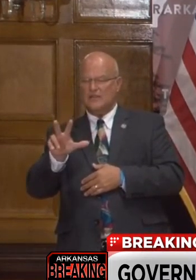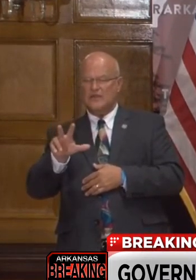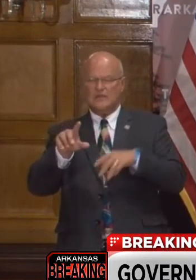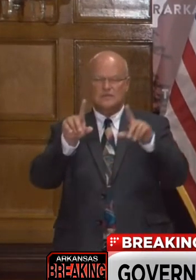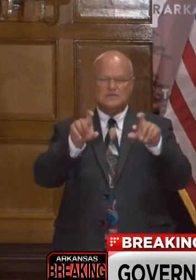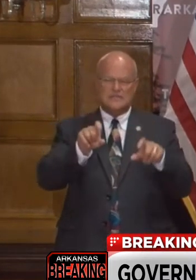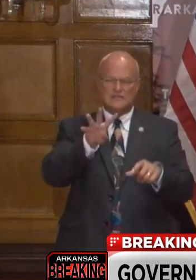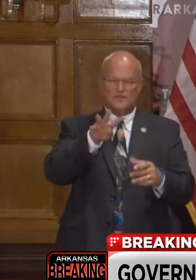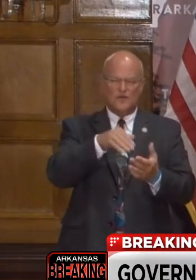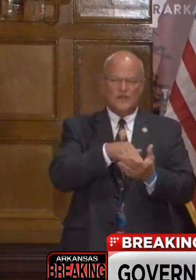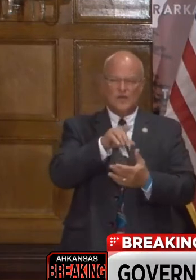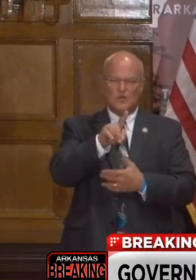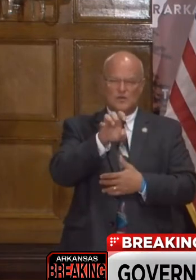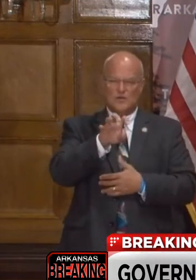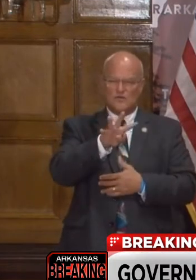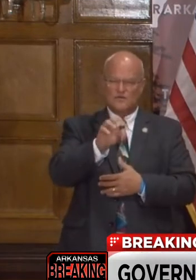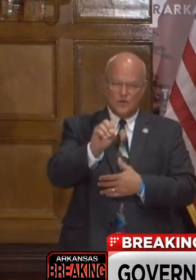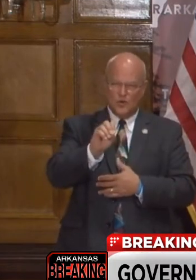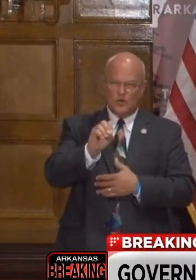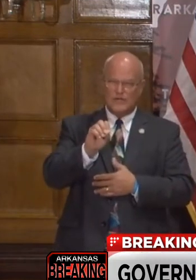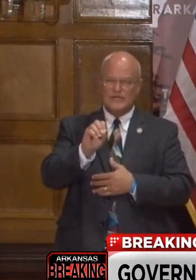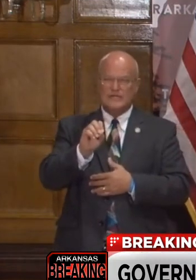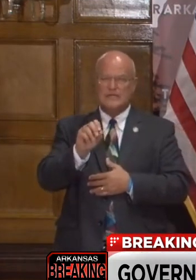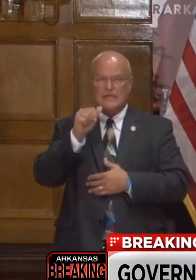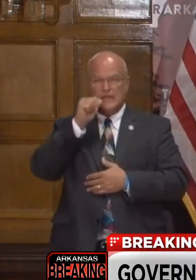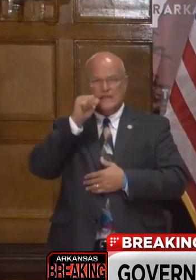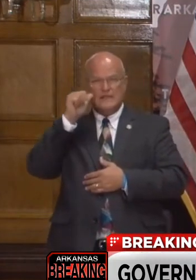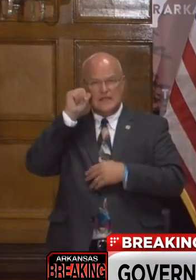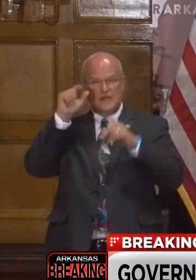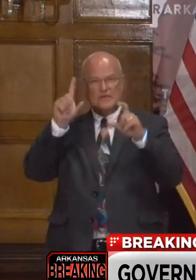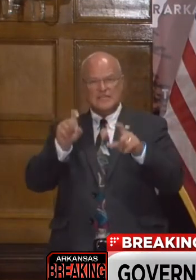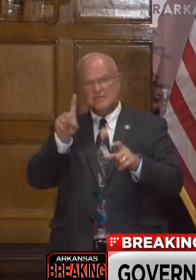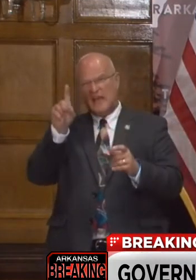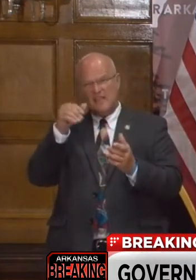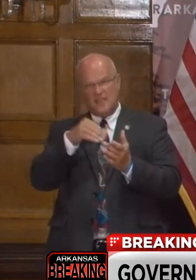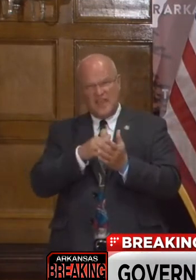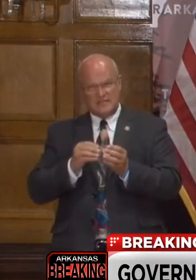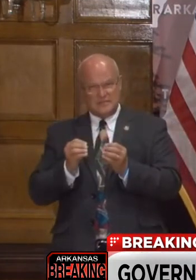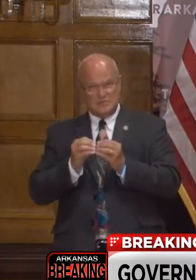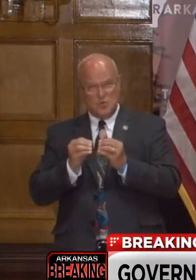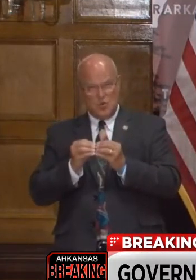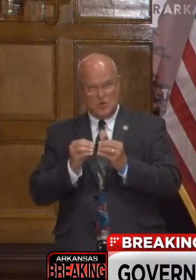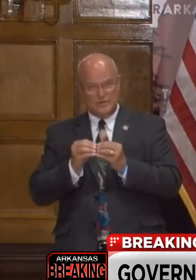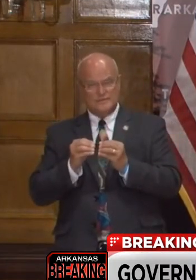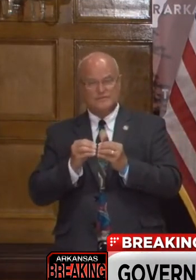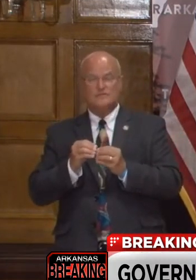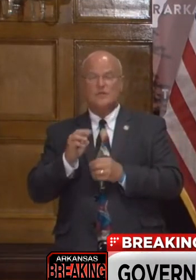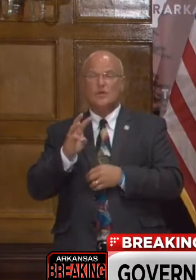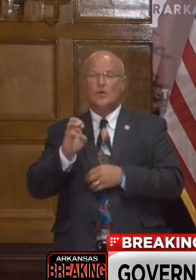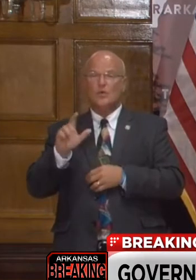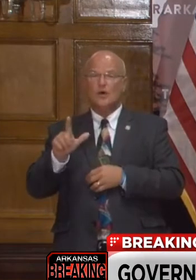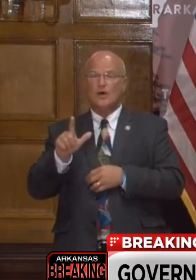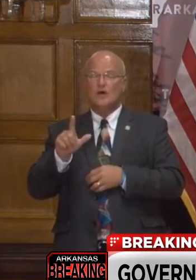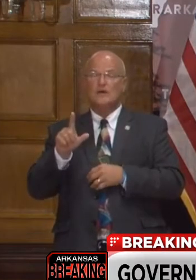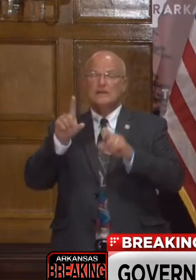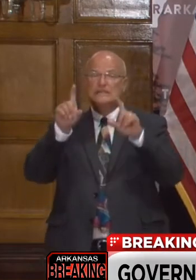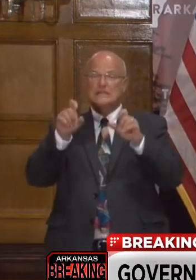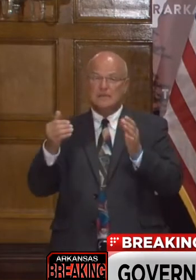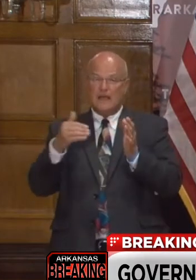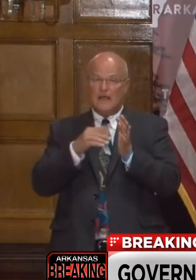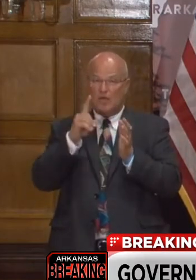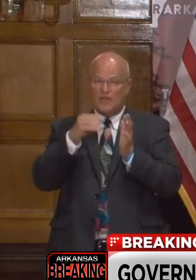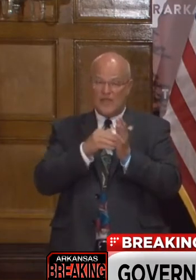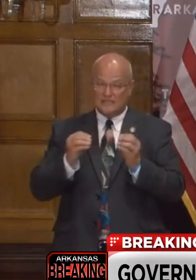tested 4,140, and yesterday we tested about 1,000 more. Well, if you tested about